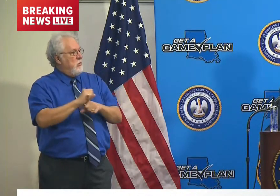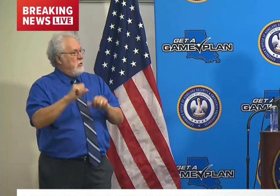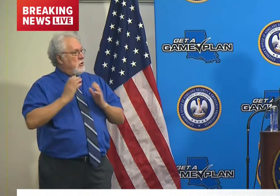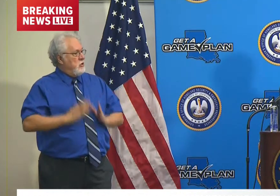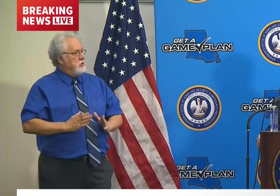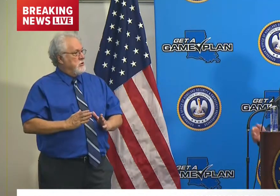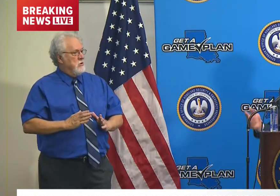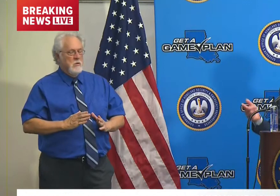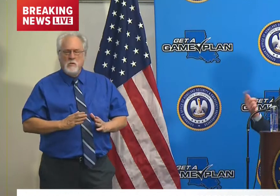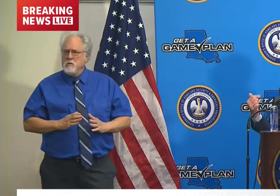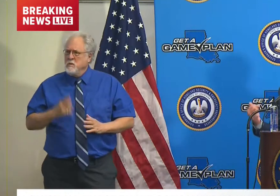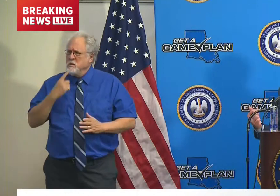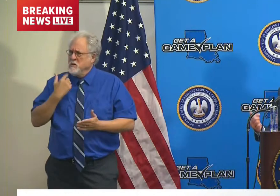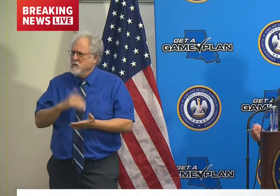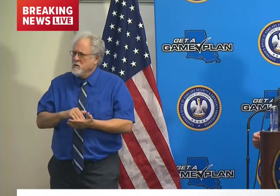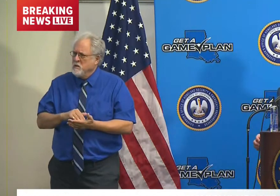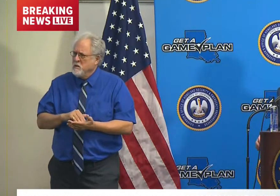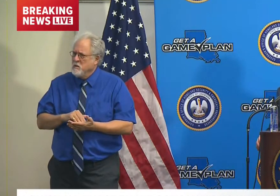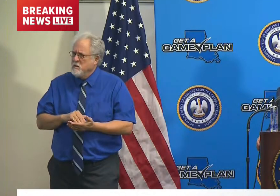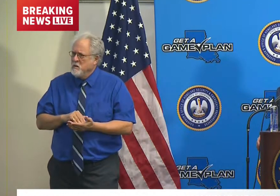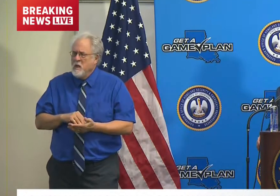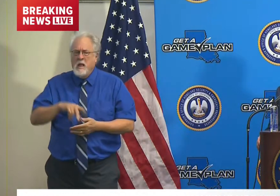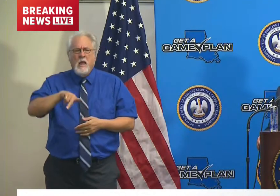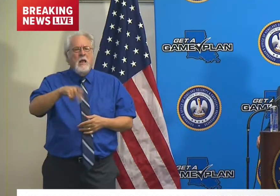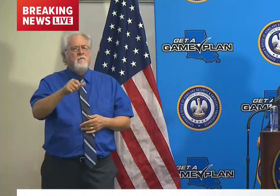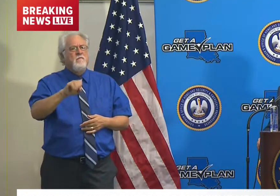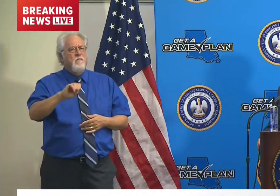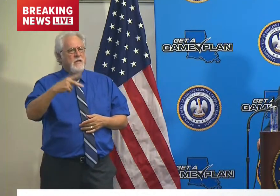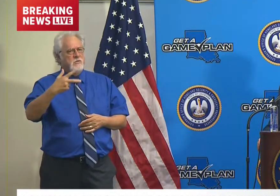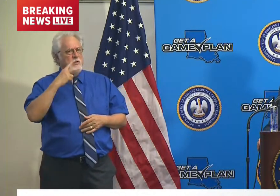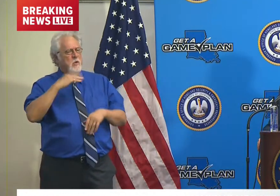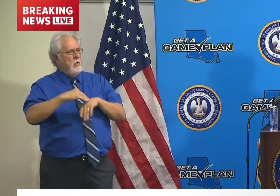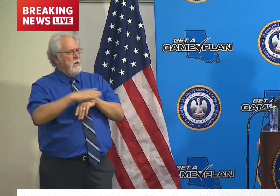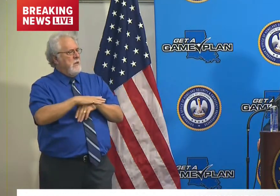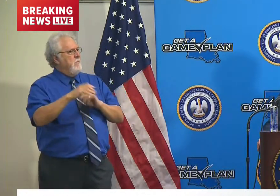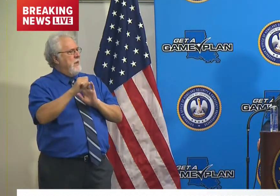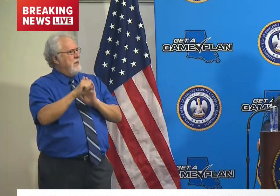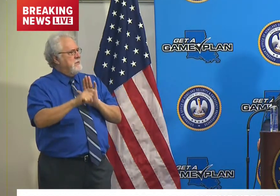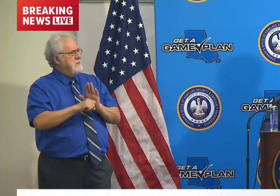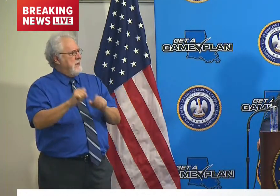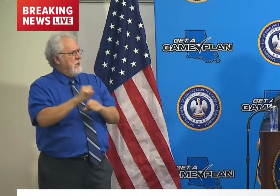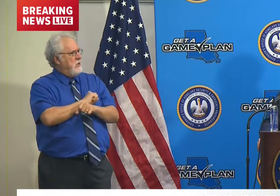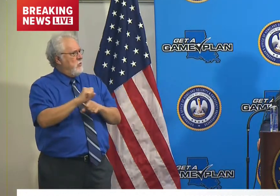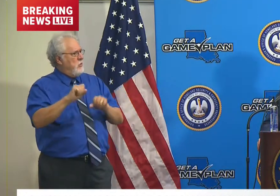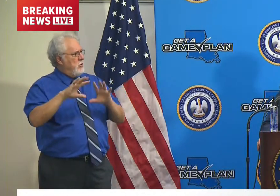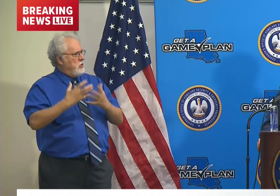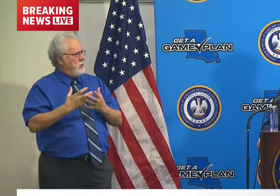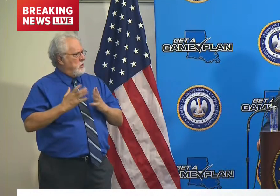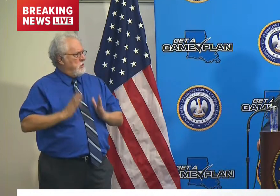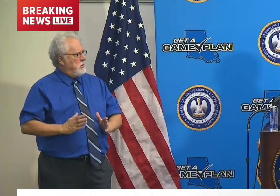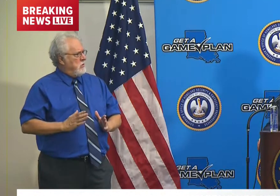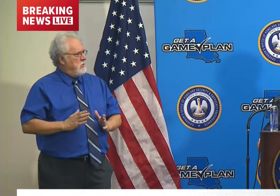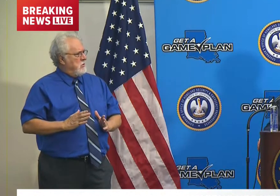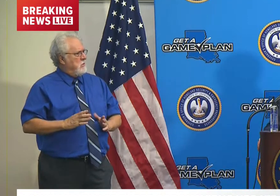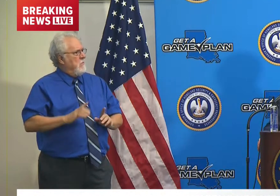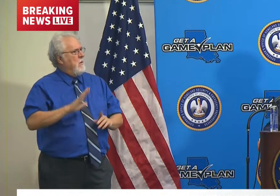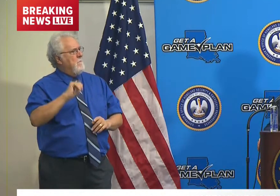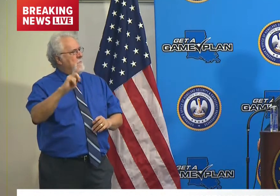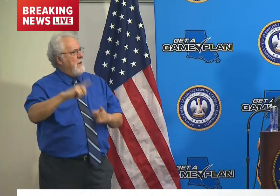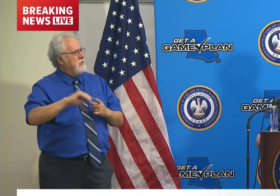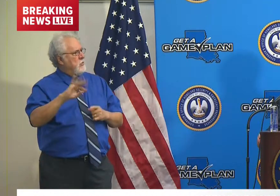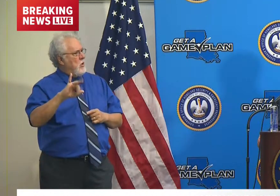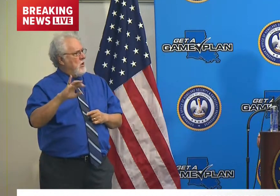few months? I'm sorry, say that again. Will phase 3 have any big impact on the state workforce working remotely versus going to